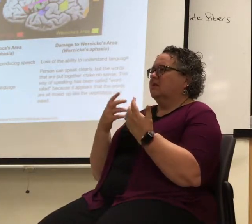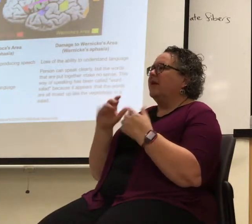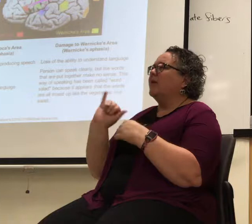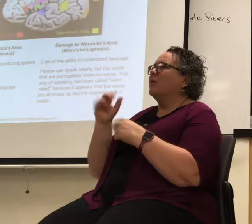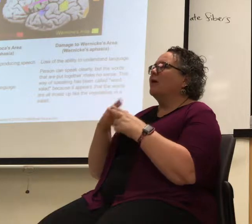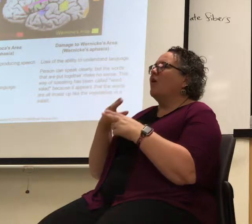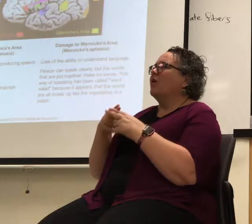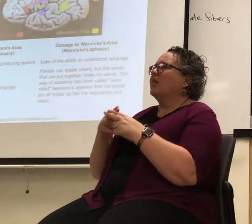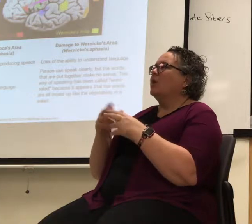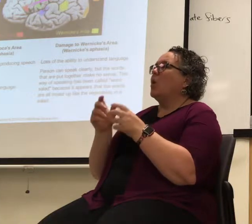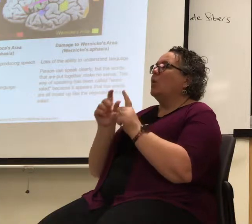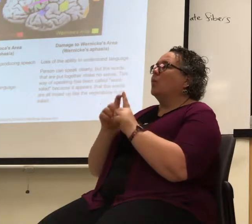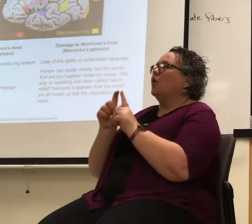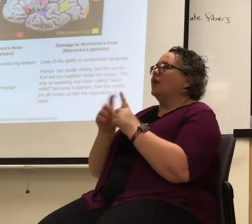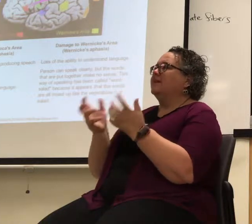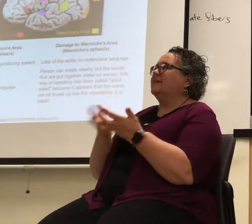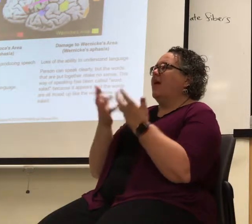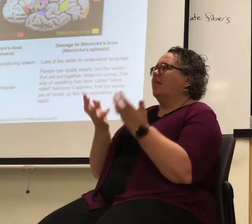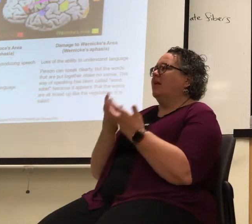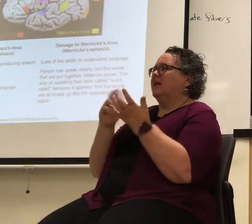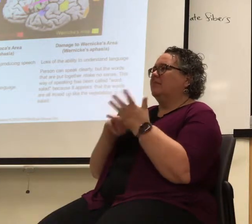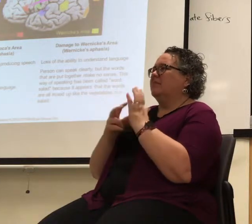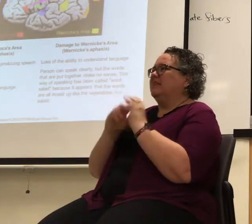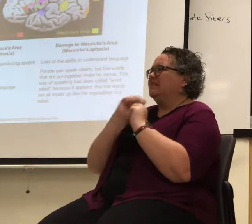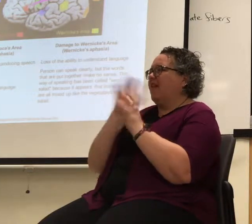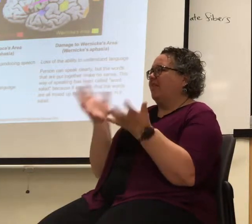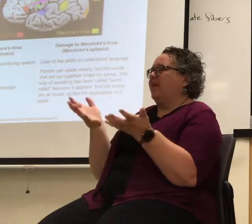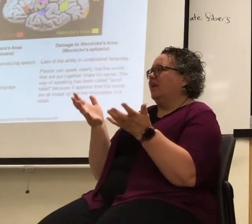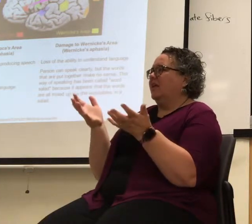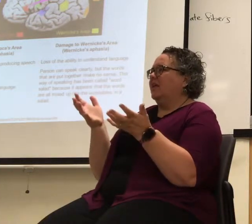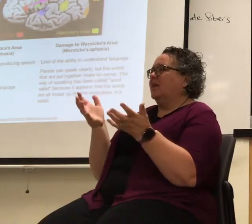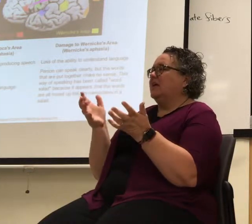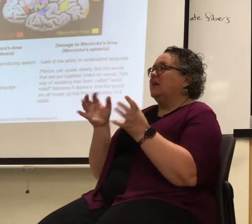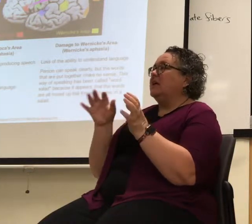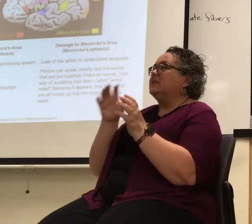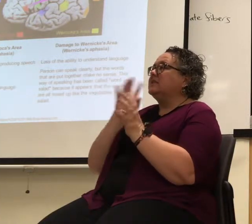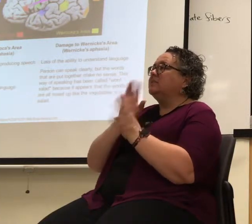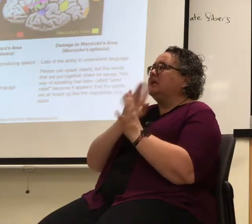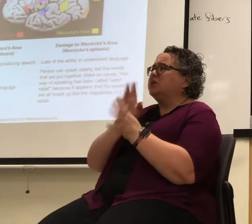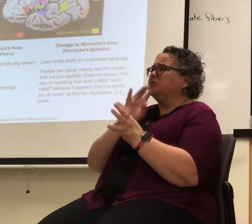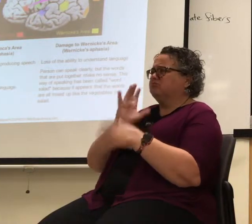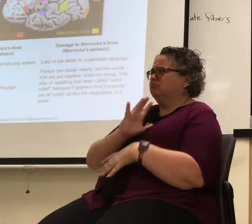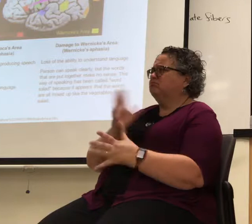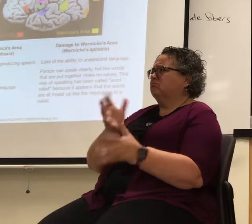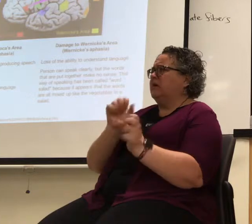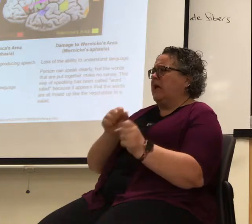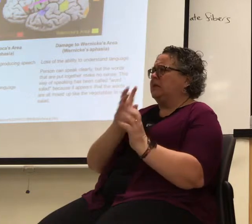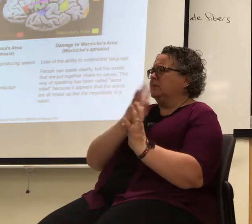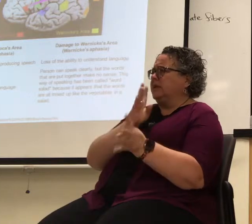salad. Okay. So I'll say speech is not effortful. Speech